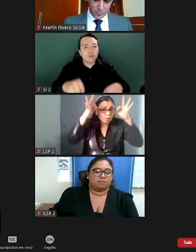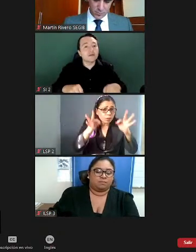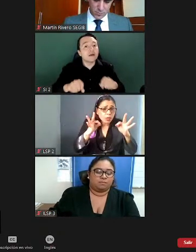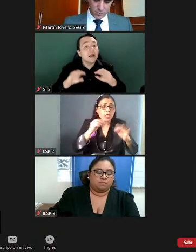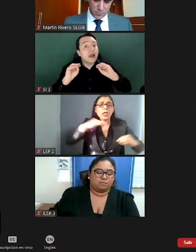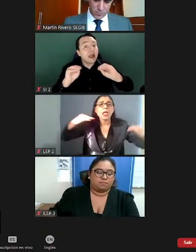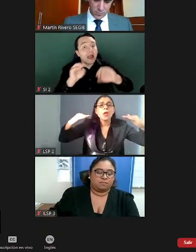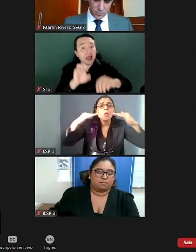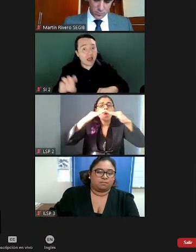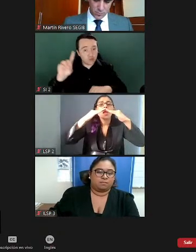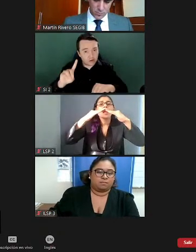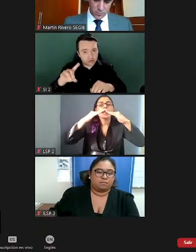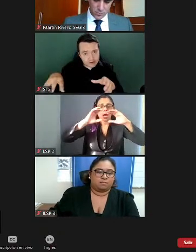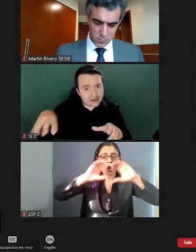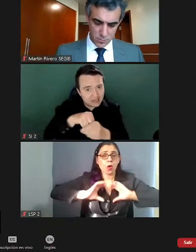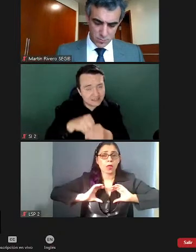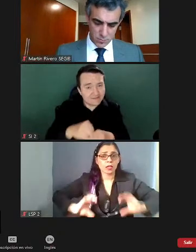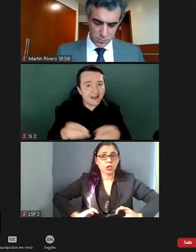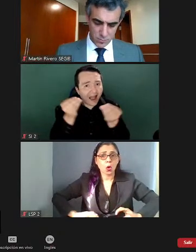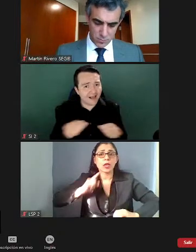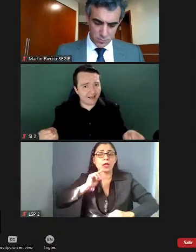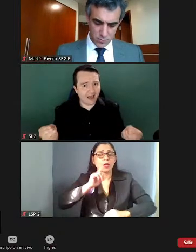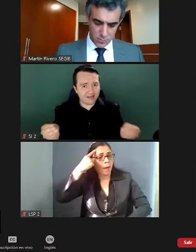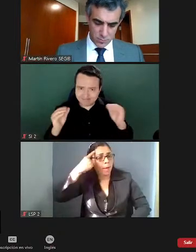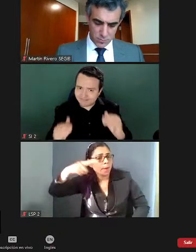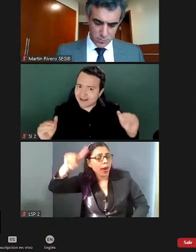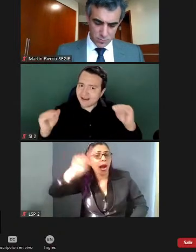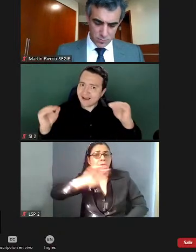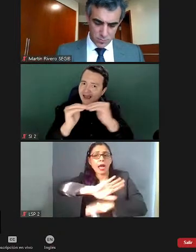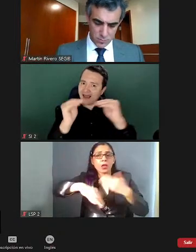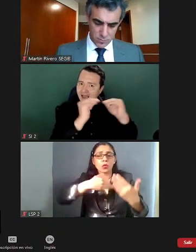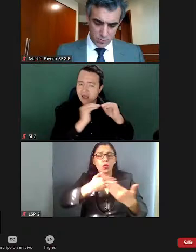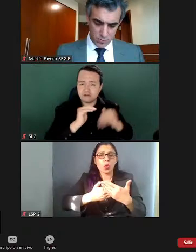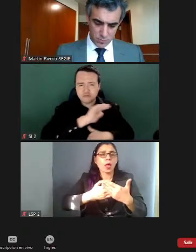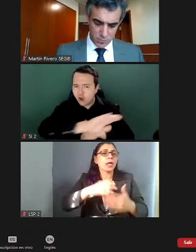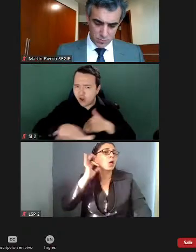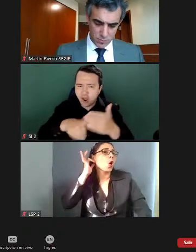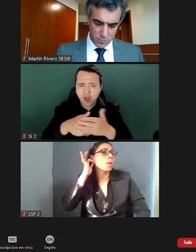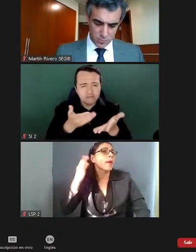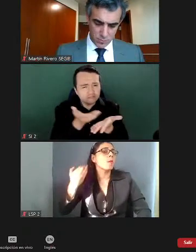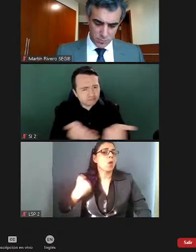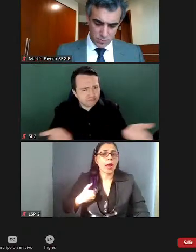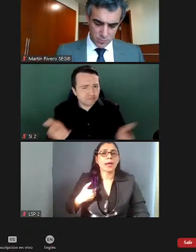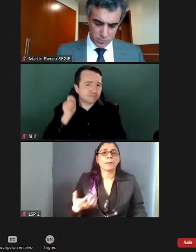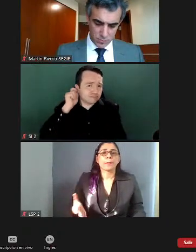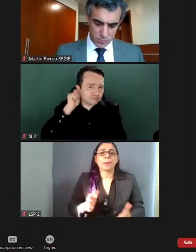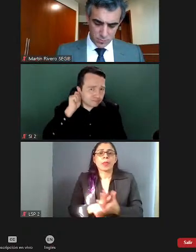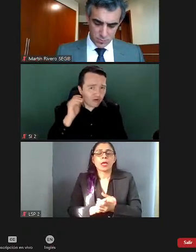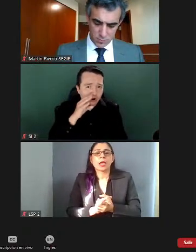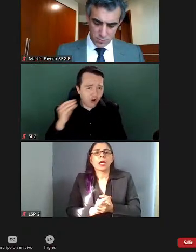quality education in equal conditions for everyone second